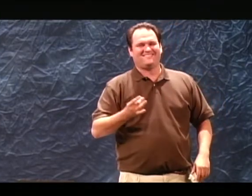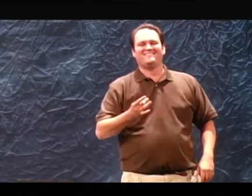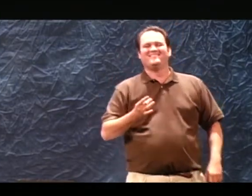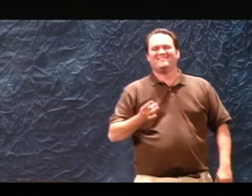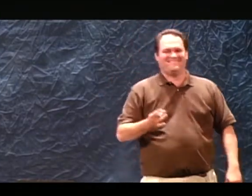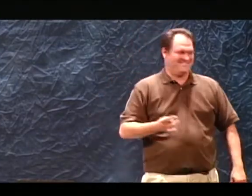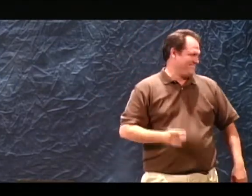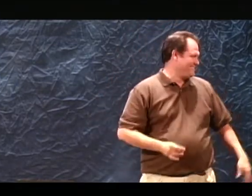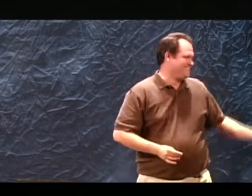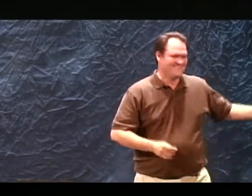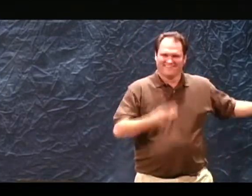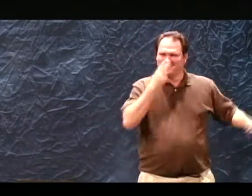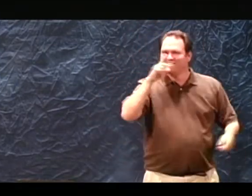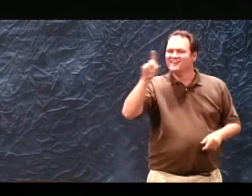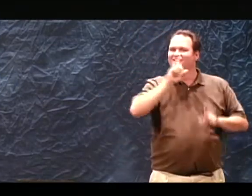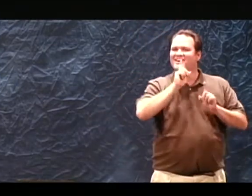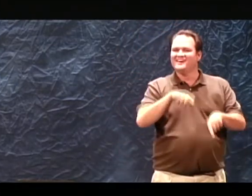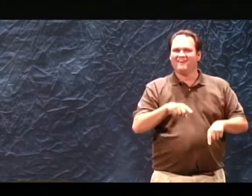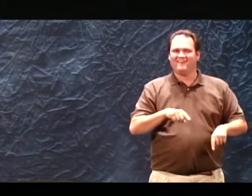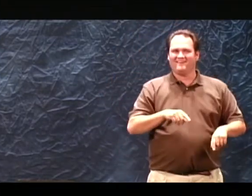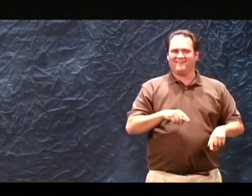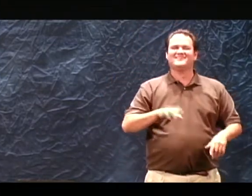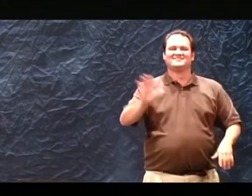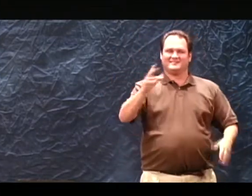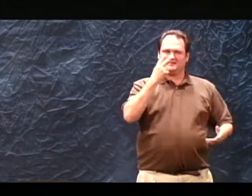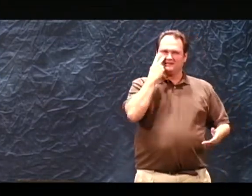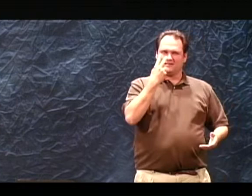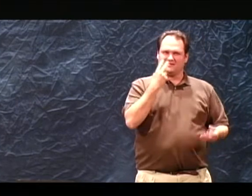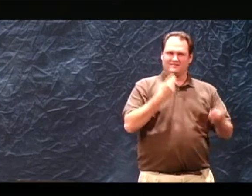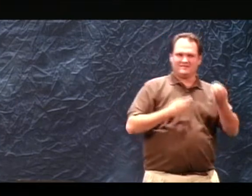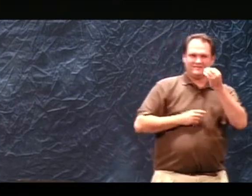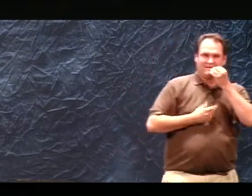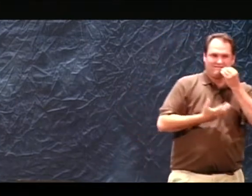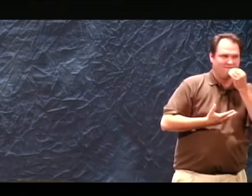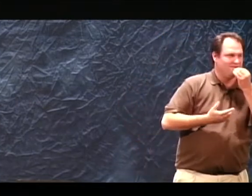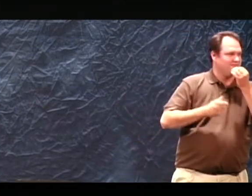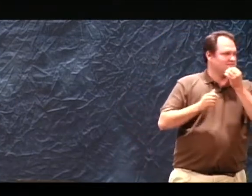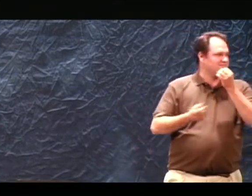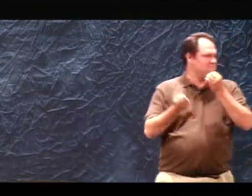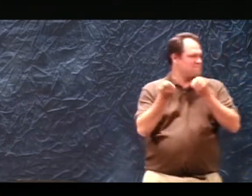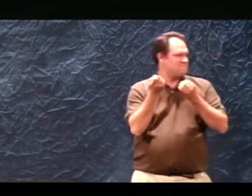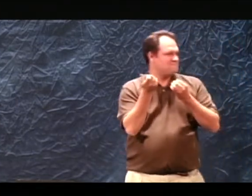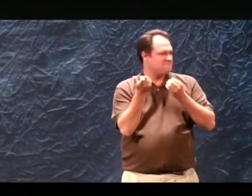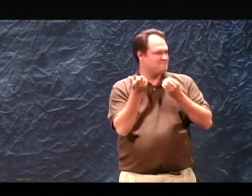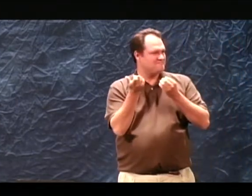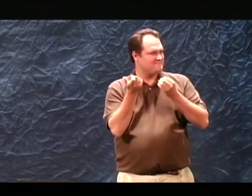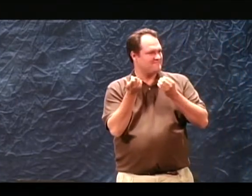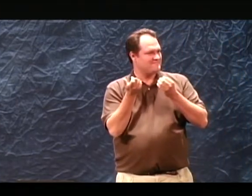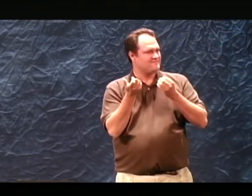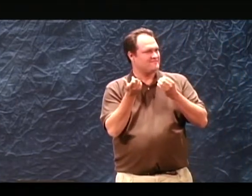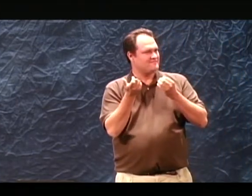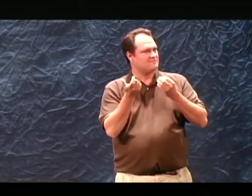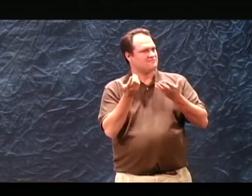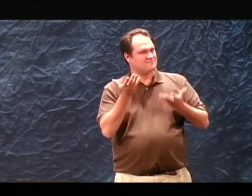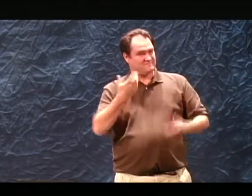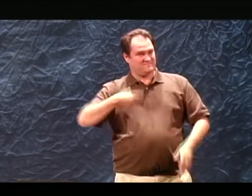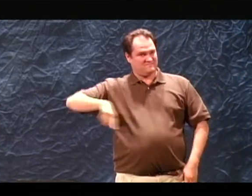no this isn't saying that you eat 3.2 five pounds of food and lose seven or eight pounds of waste this is saying seven